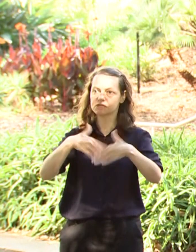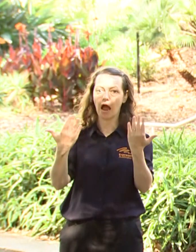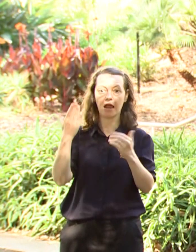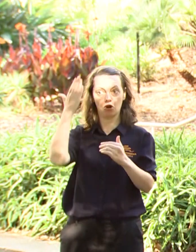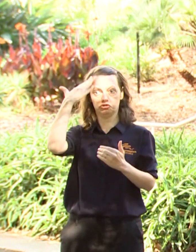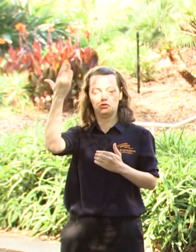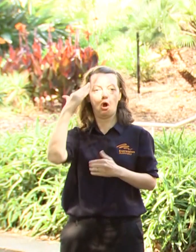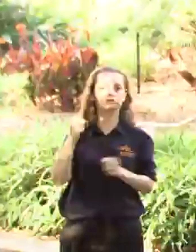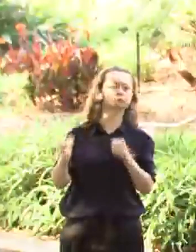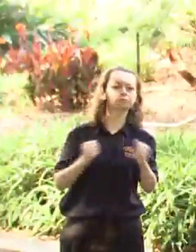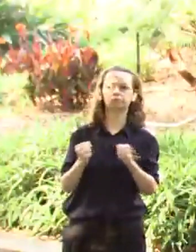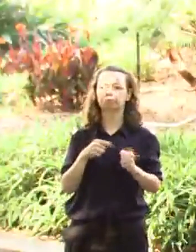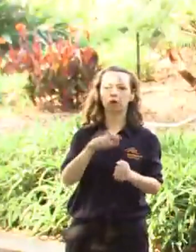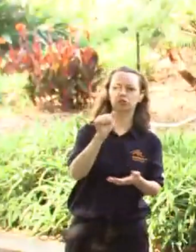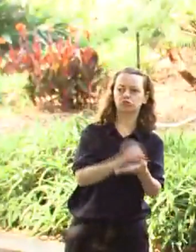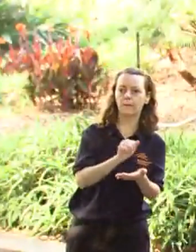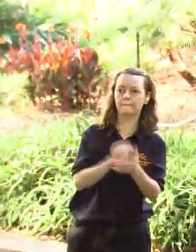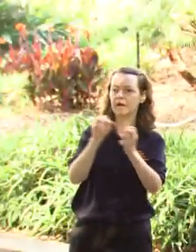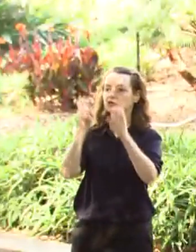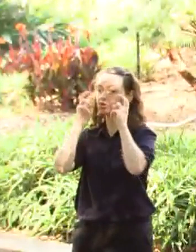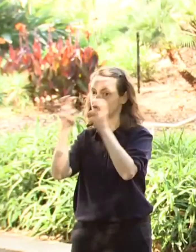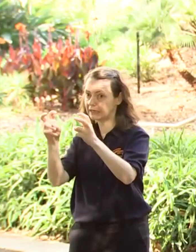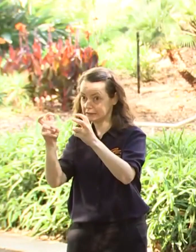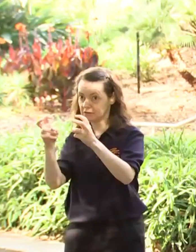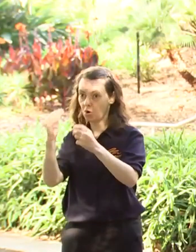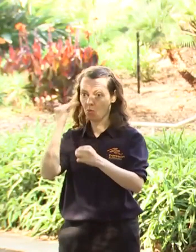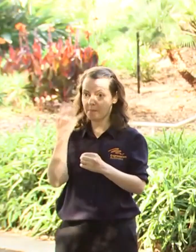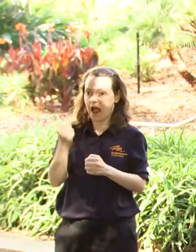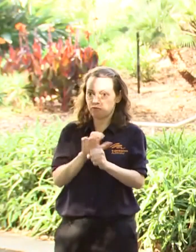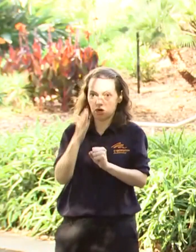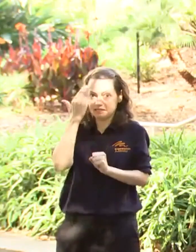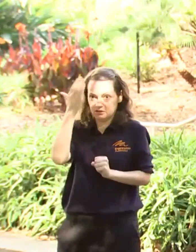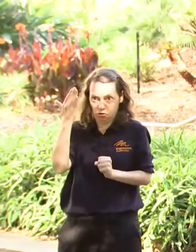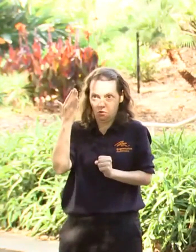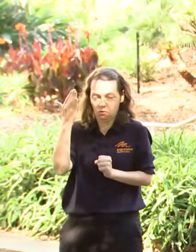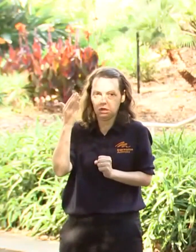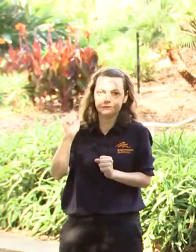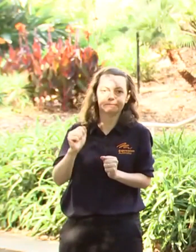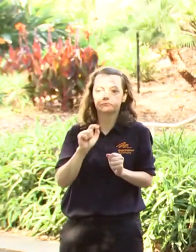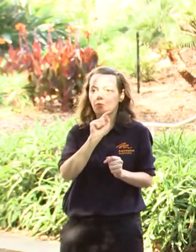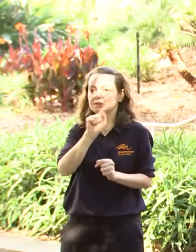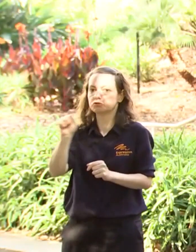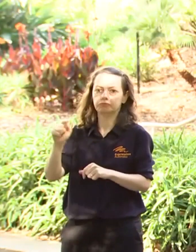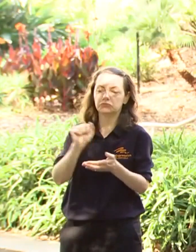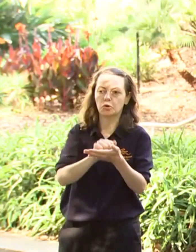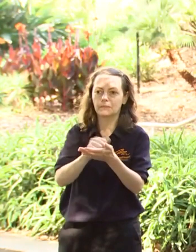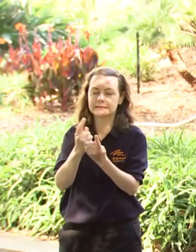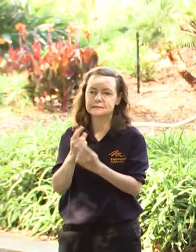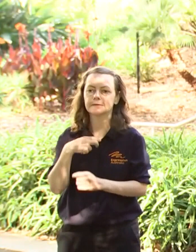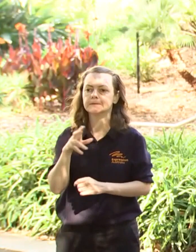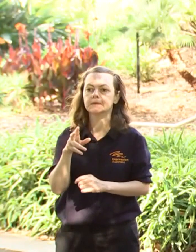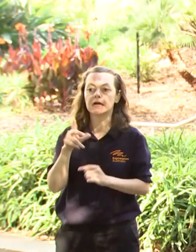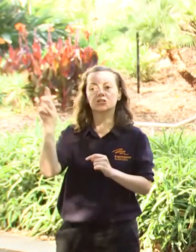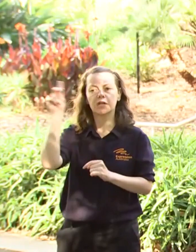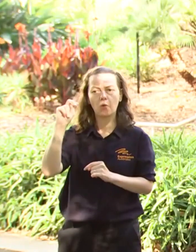things. Part of the briefing this morning and part of the work that's going on as we speak, Chief Health Officer to Chief Health Officer, will be a